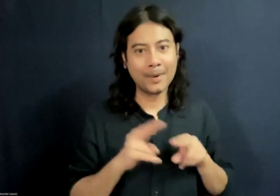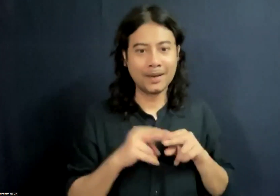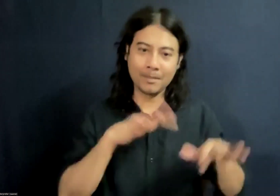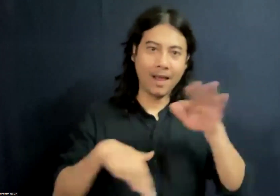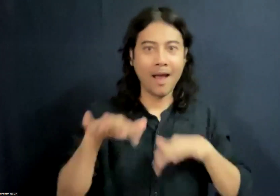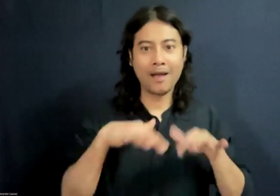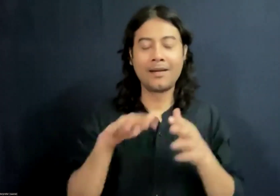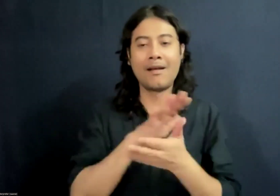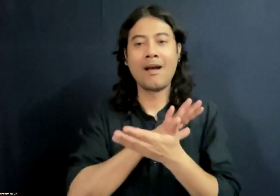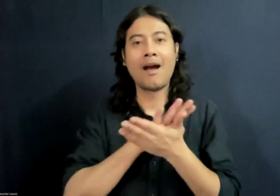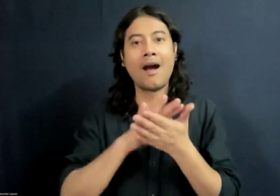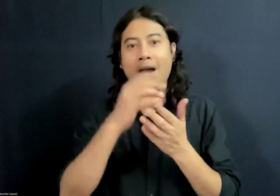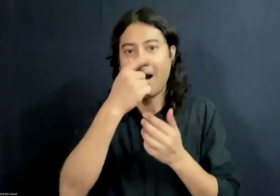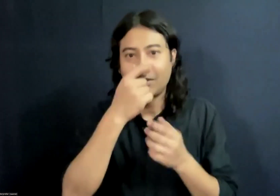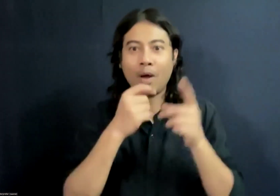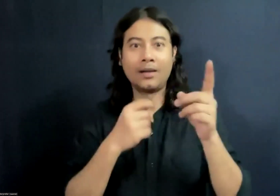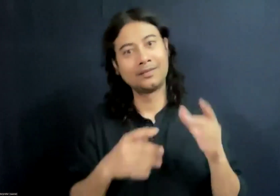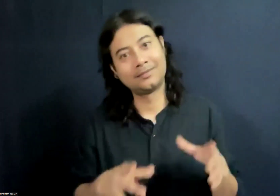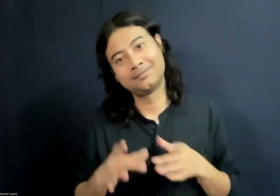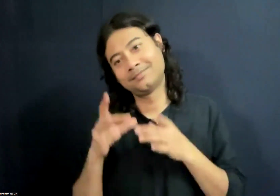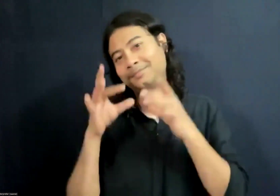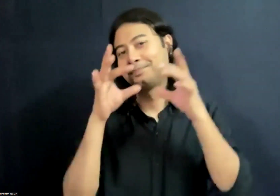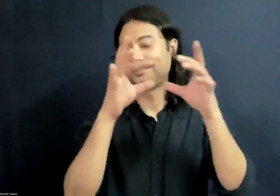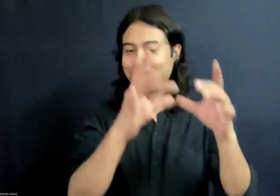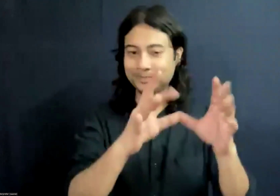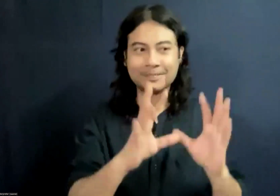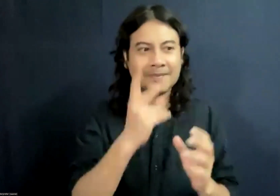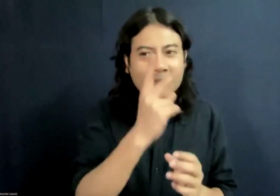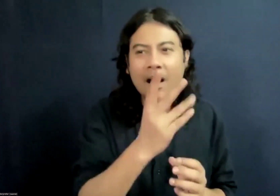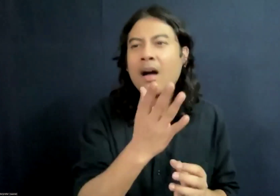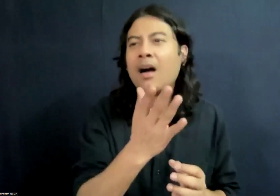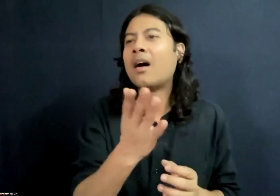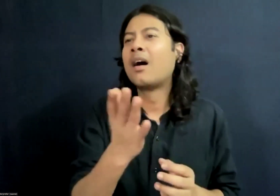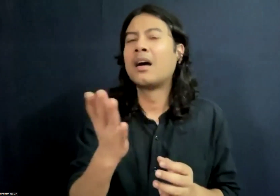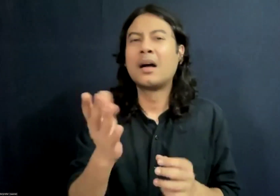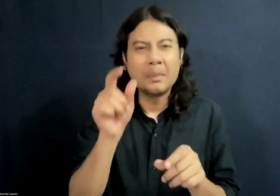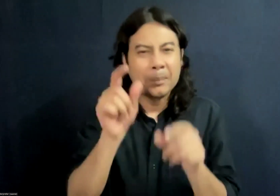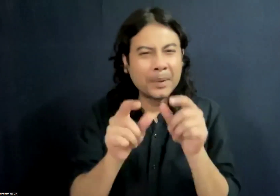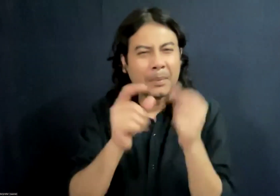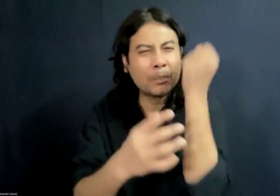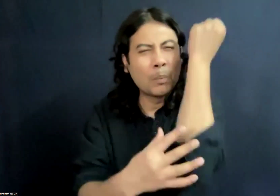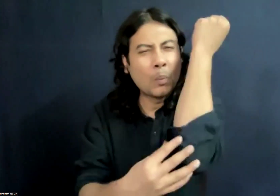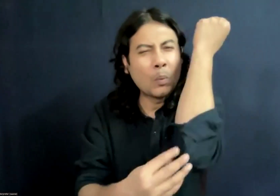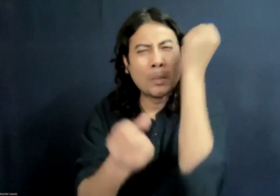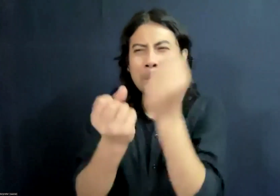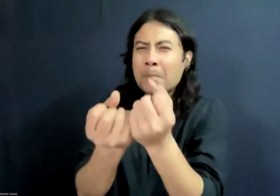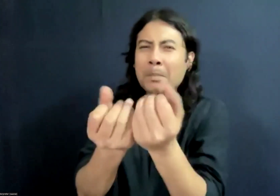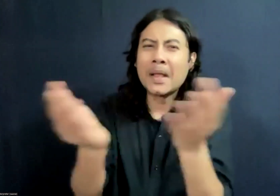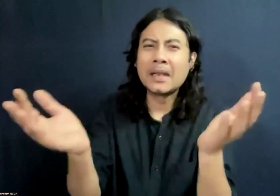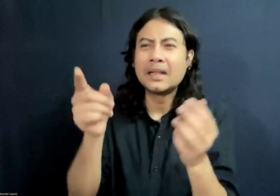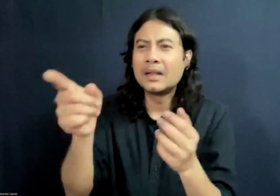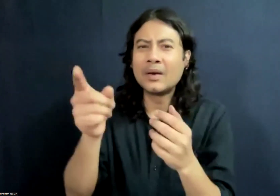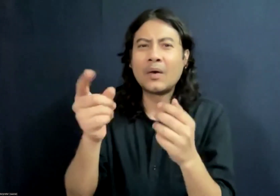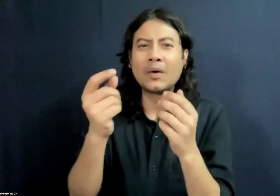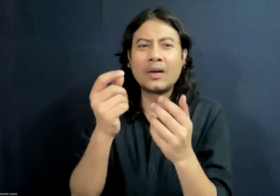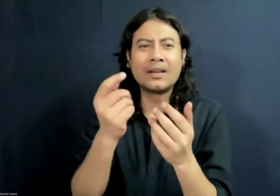of poor people sitting there, and you want to give charity to them. So what happens from your side? You opened your purse and